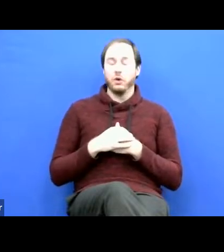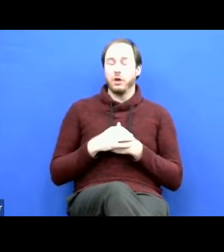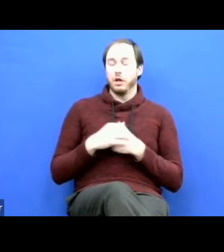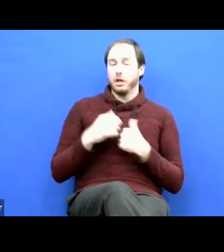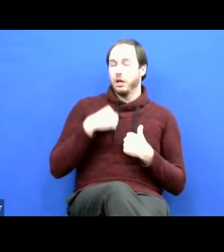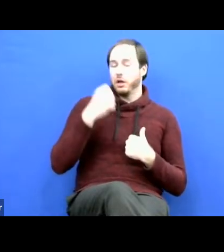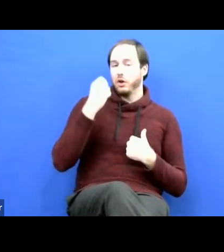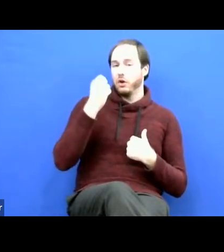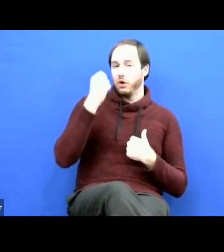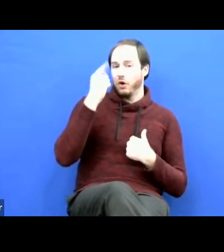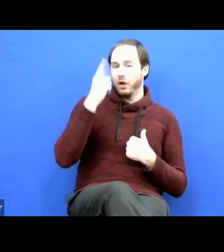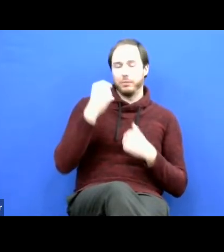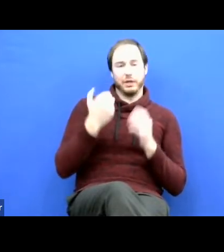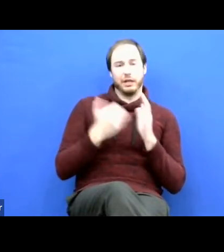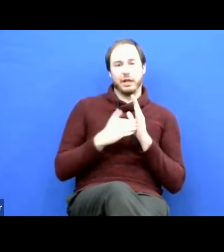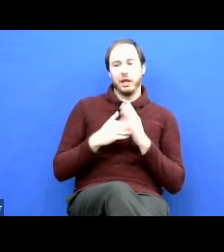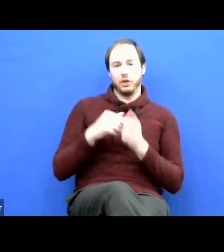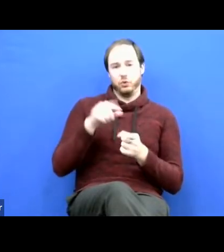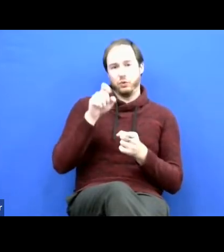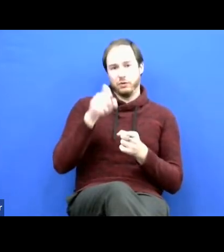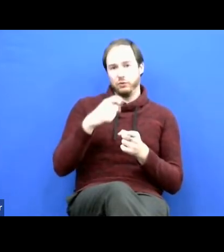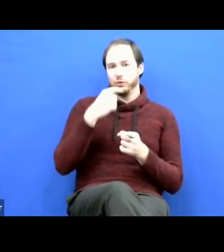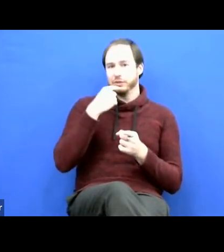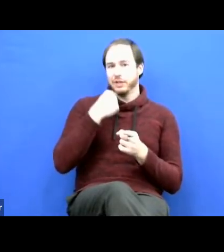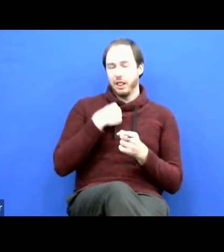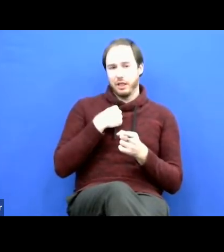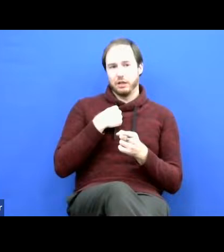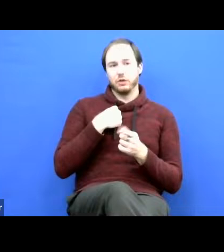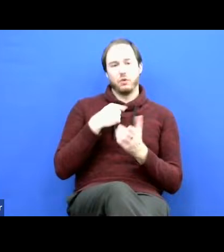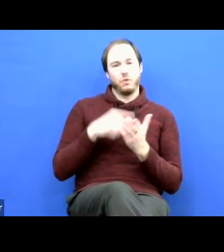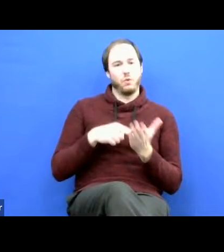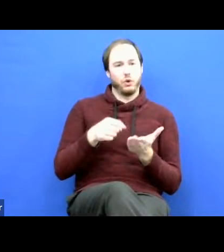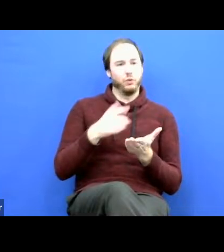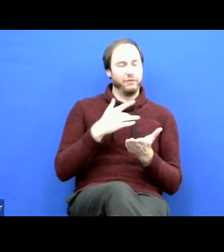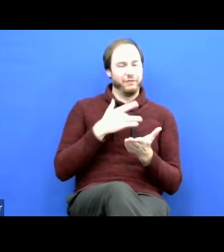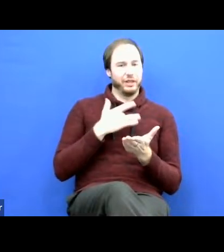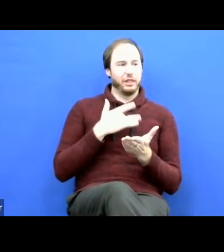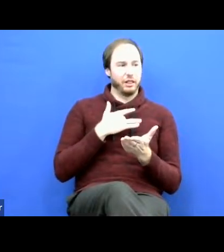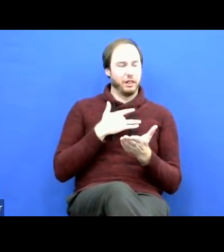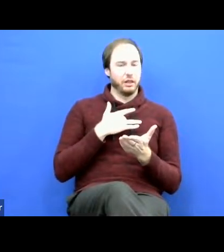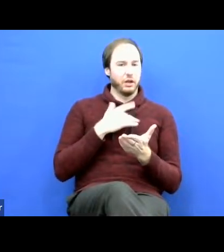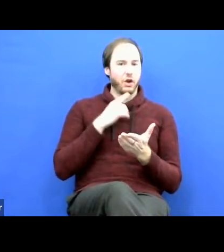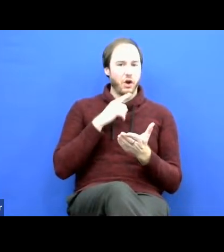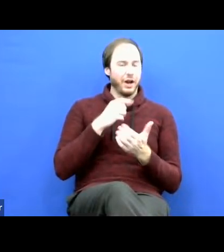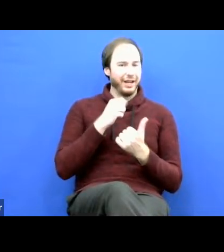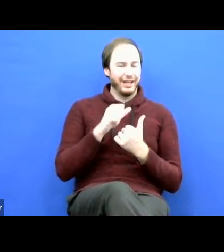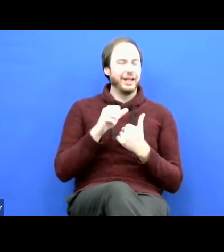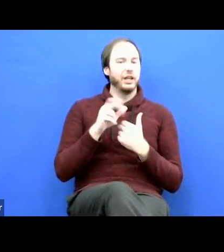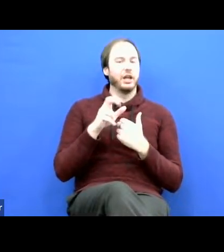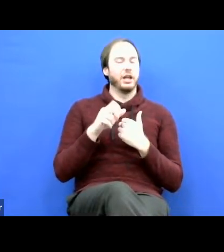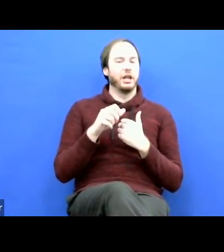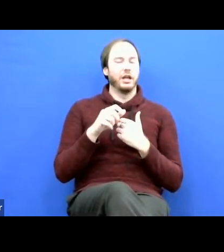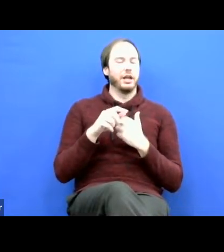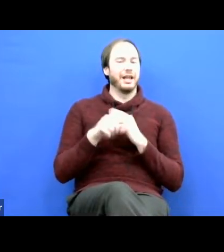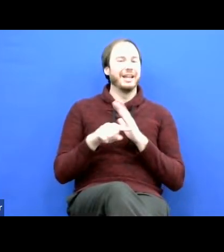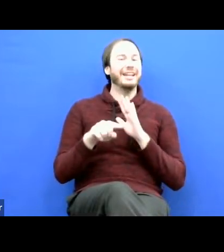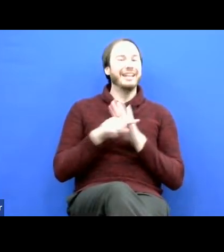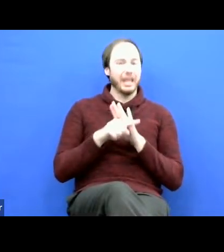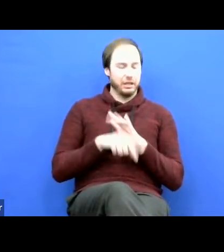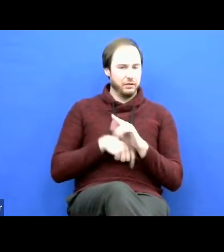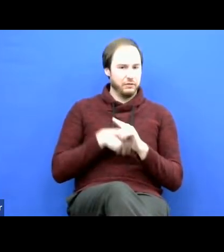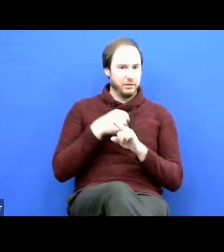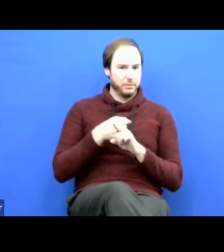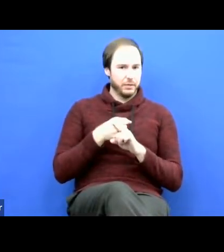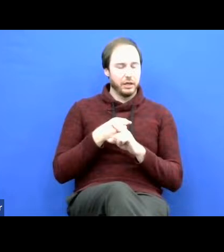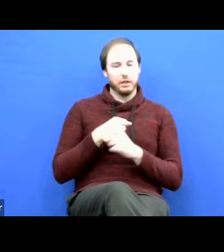to pass? so again, the way it works is you have to identify what you think are potential adverse impacts. And then it's up